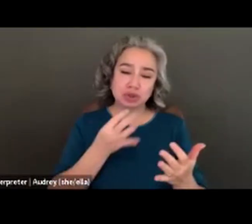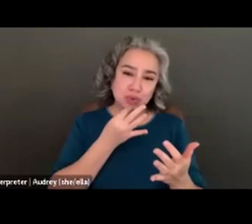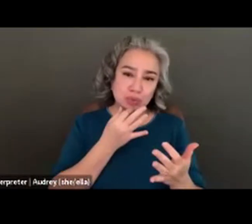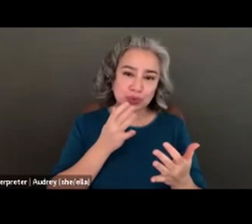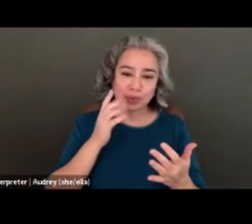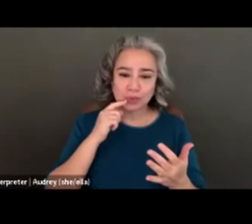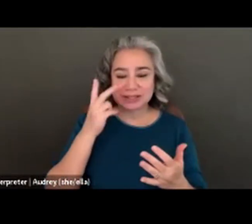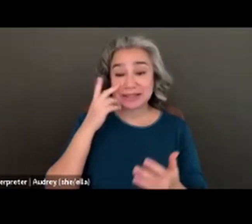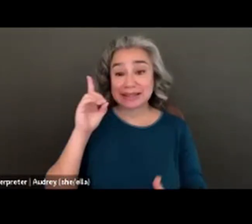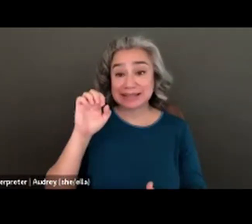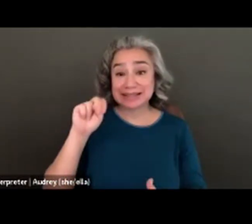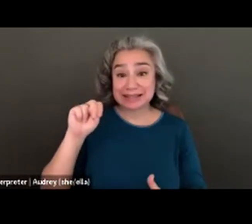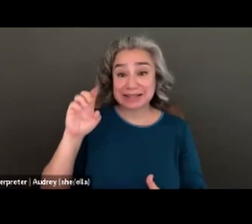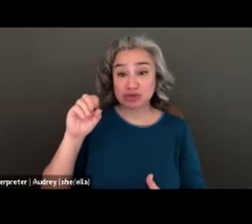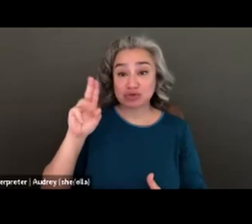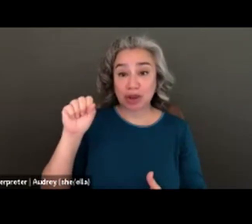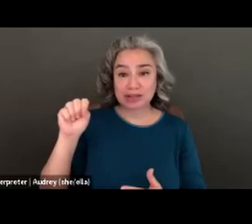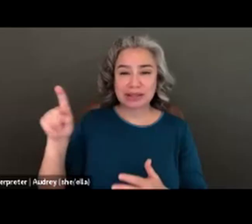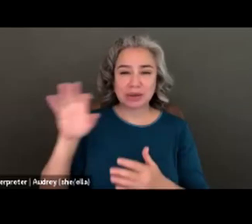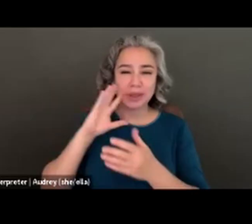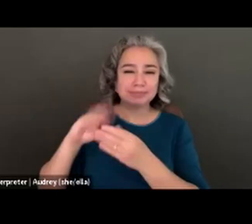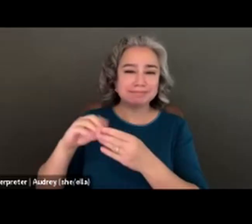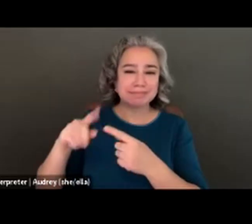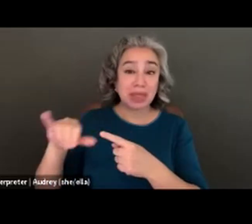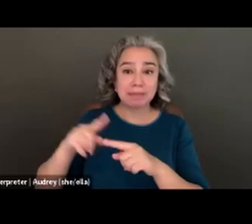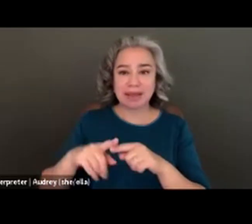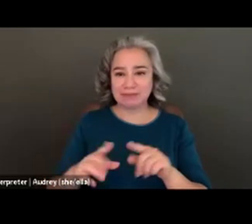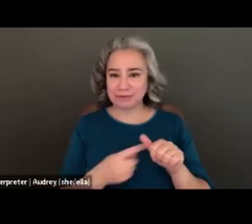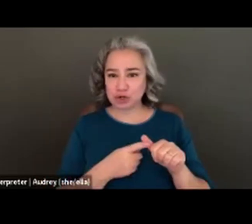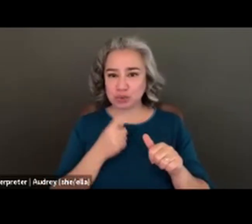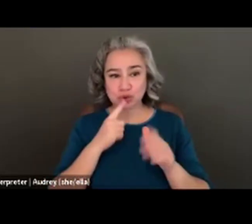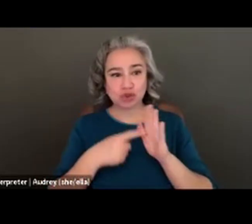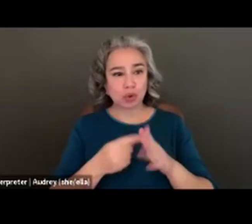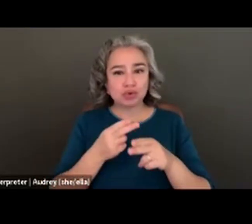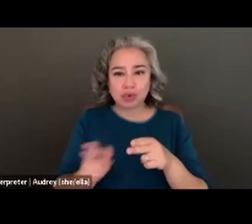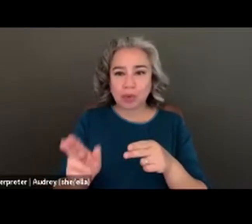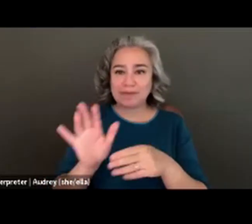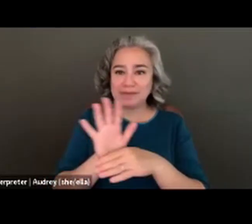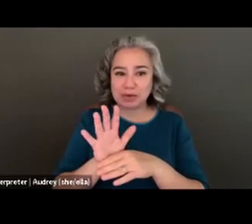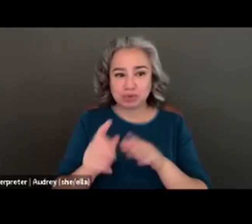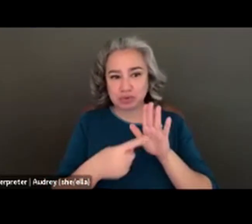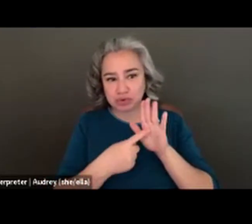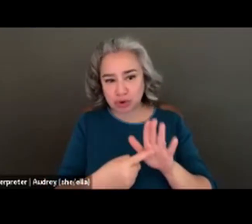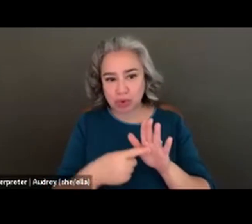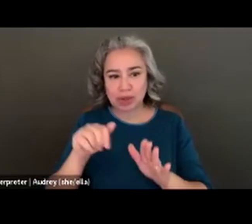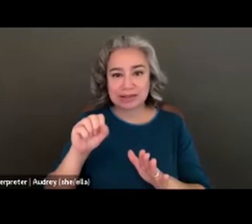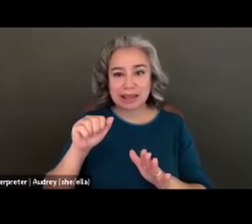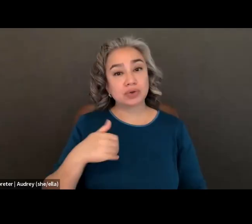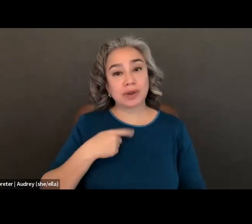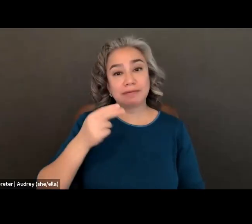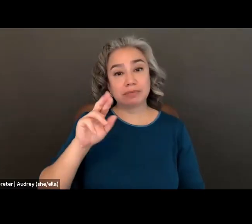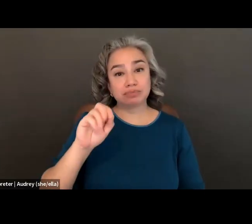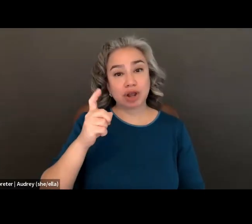from Dean Strauss at ASAN live in a bit, but first, we're going to share a short video to demonstrate ASAN's proxy calling